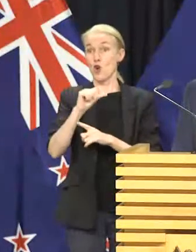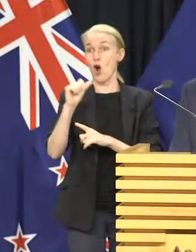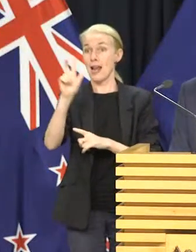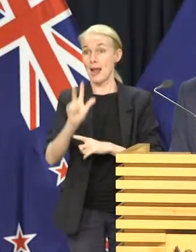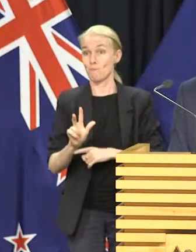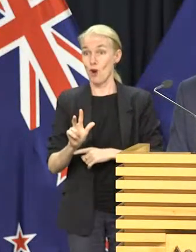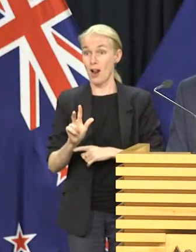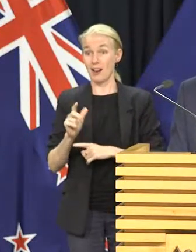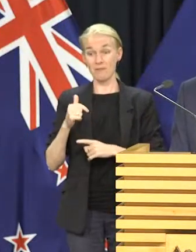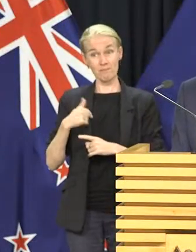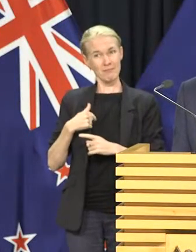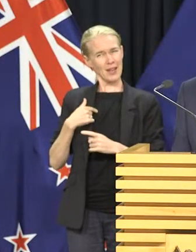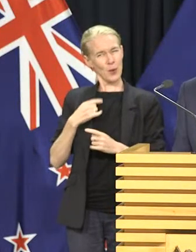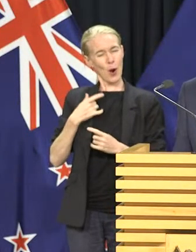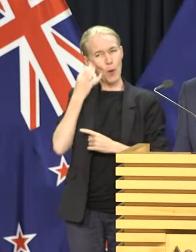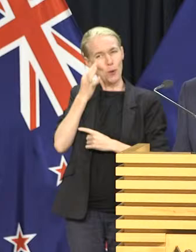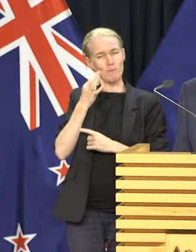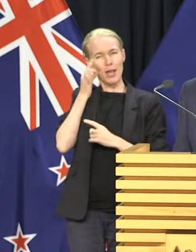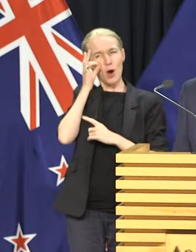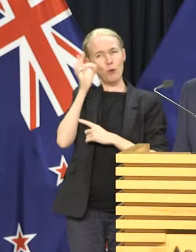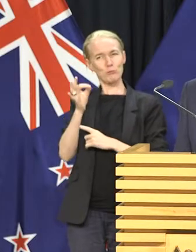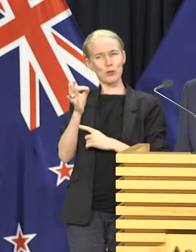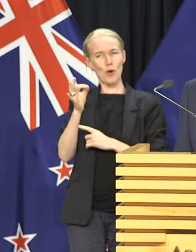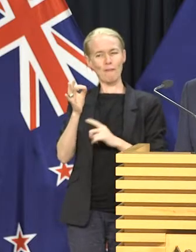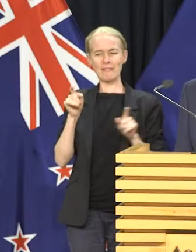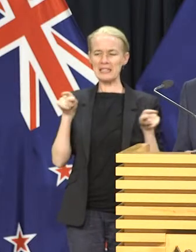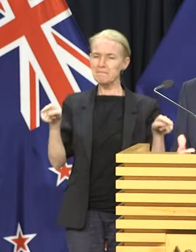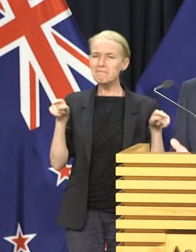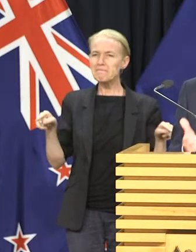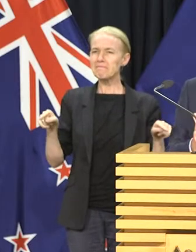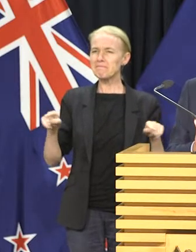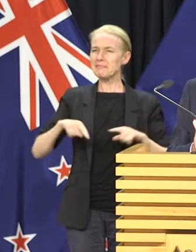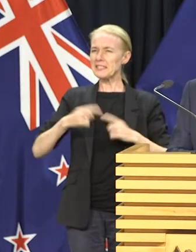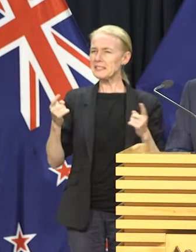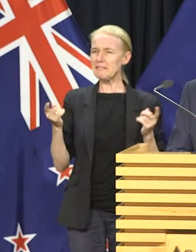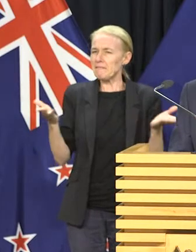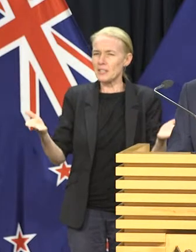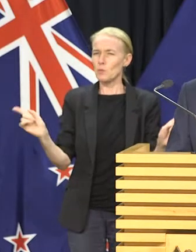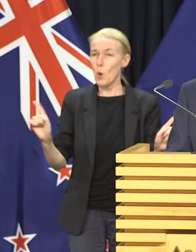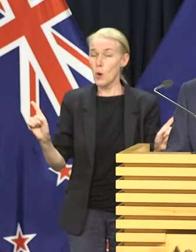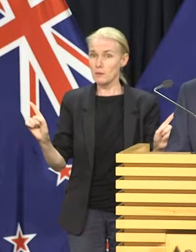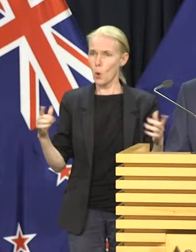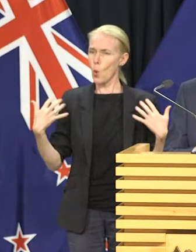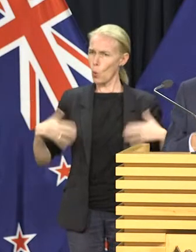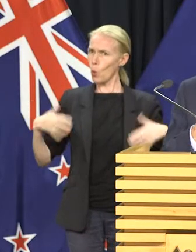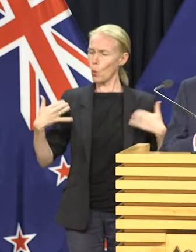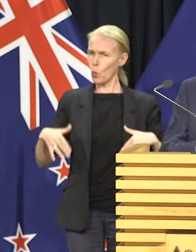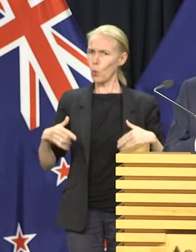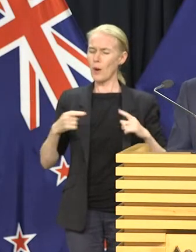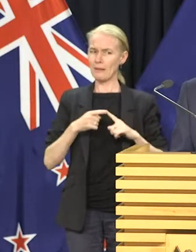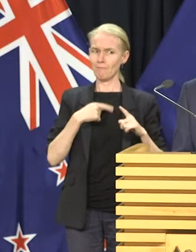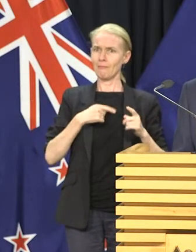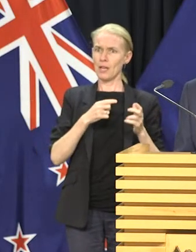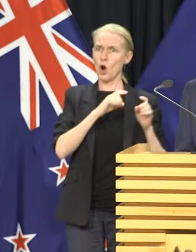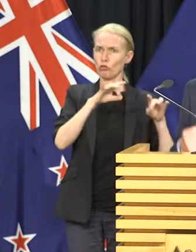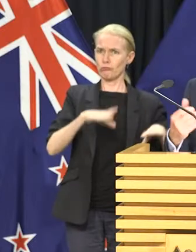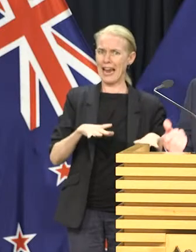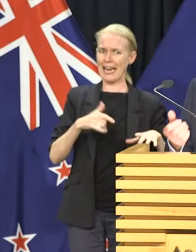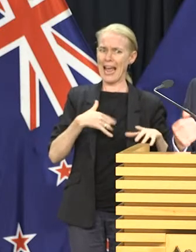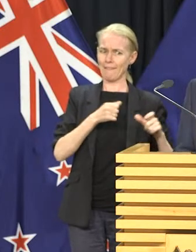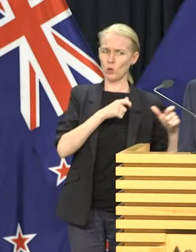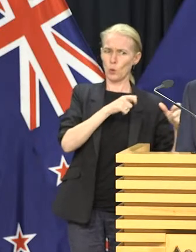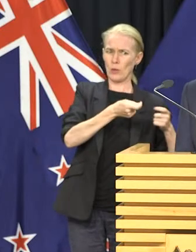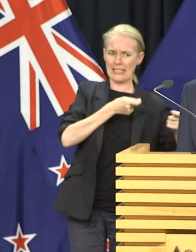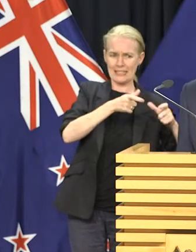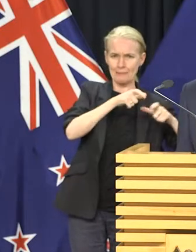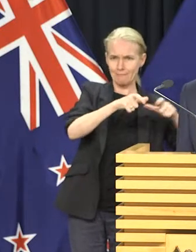both countries, noting that we have the challenge of doing these 2 key things in both countries, keeping the virus out